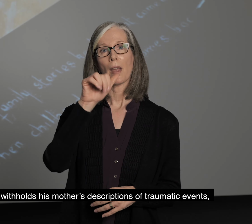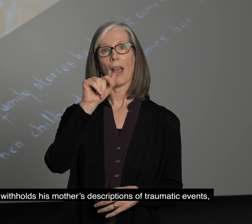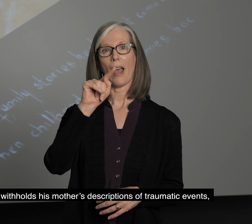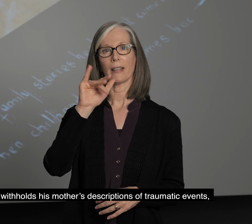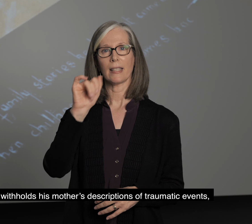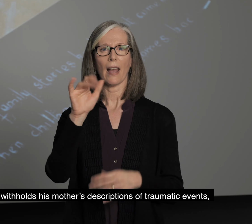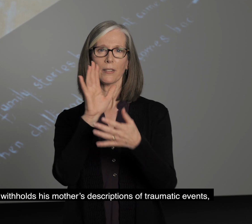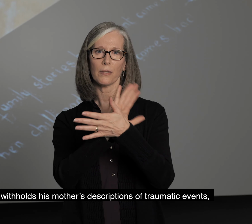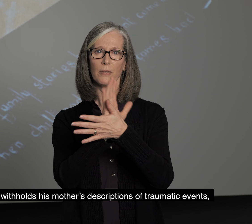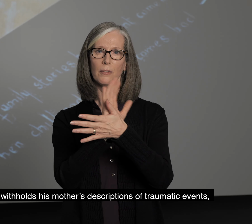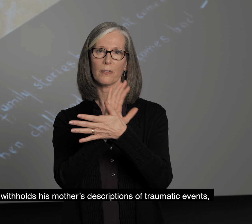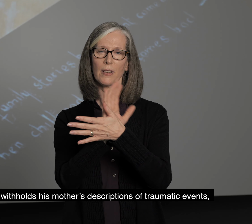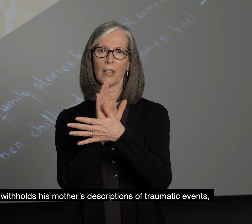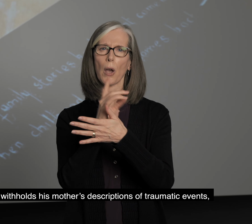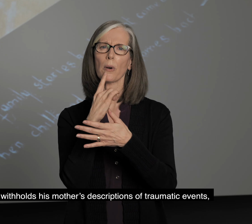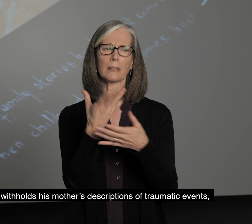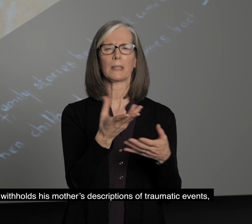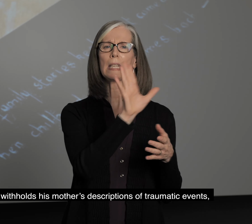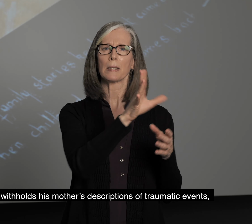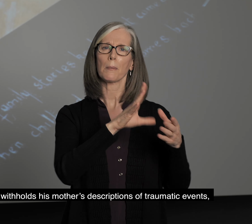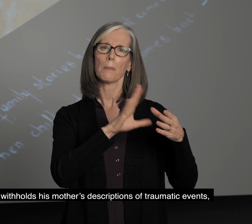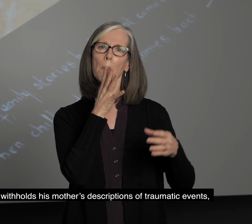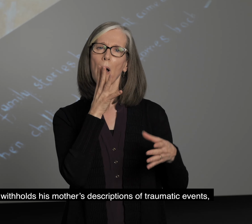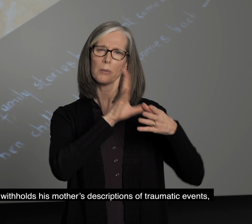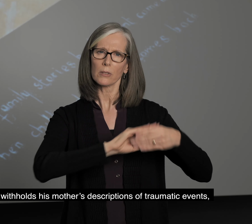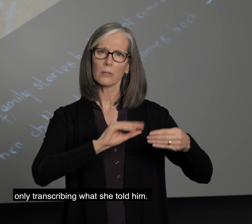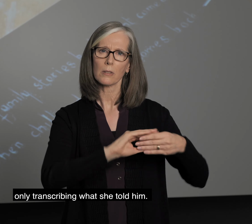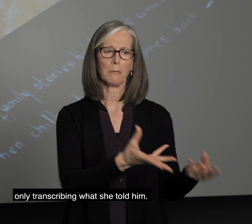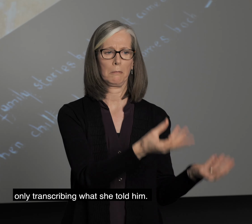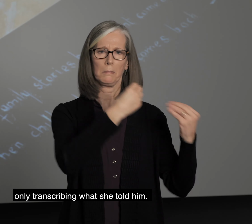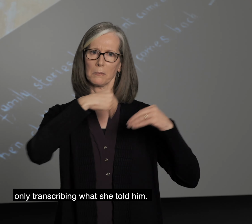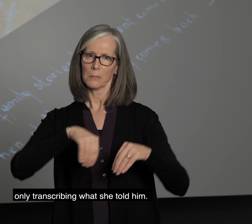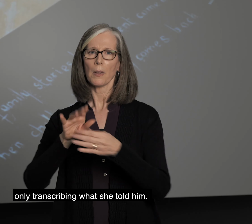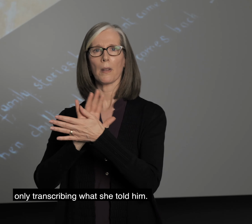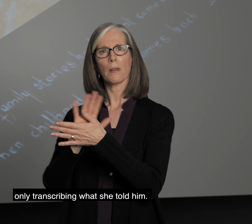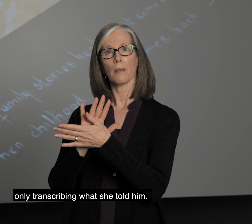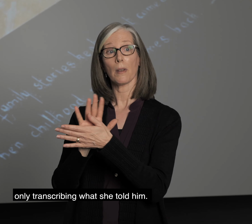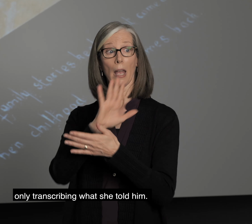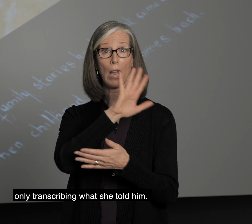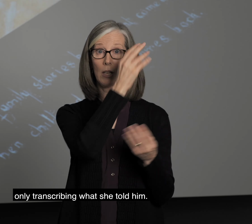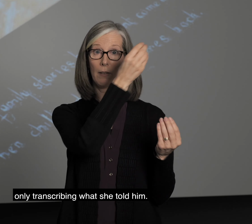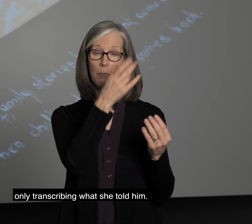Atiyah's video withholds his mother's descriptions of traumatic events, only transcribing what she told him.